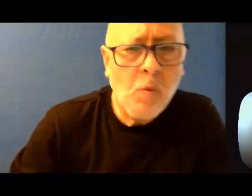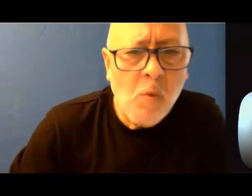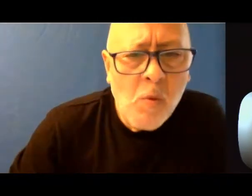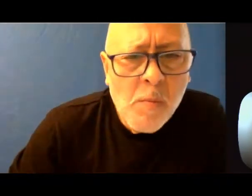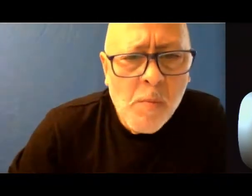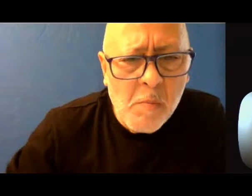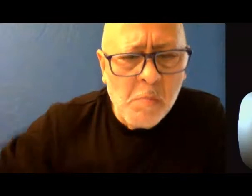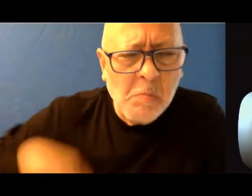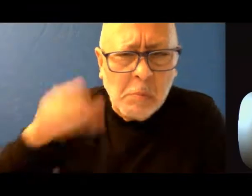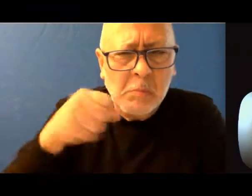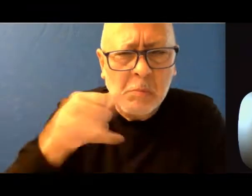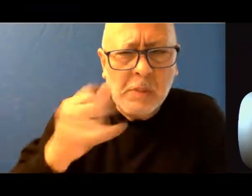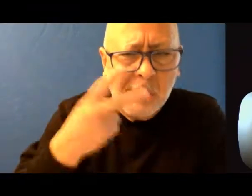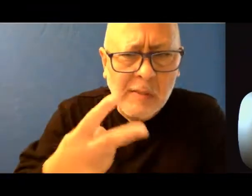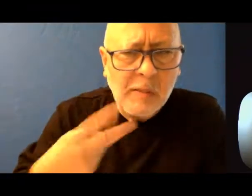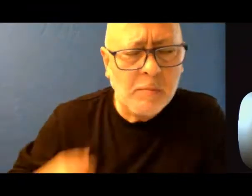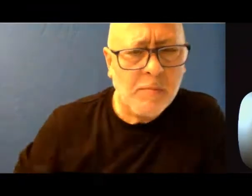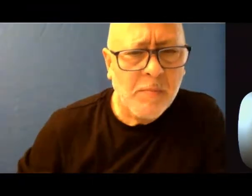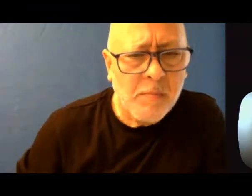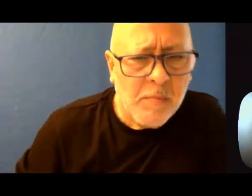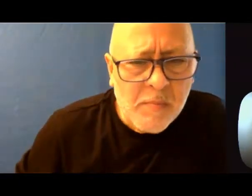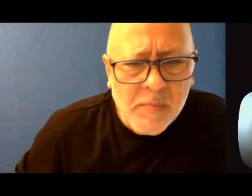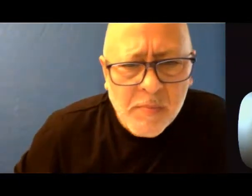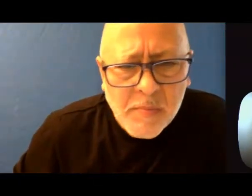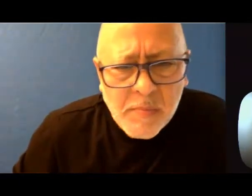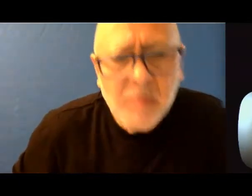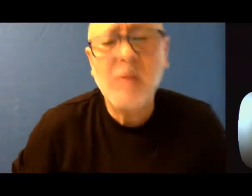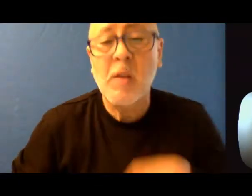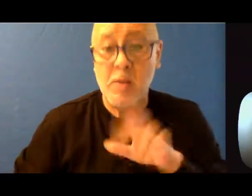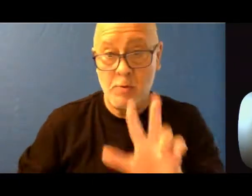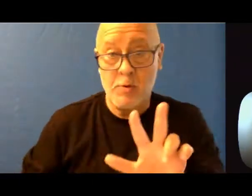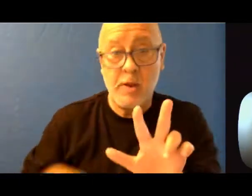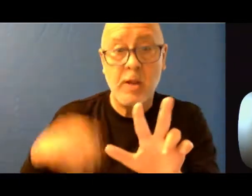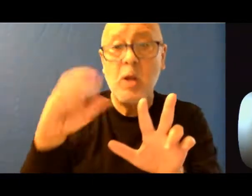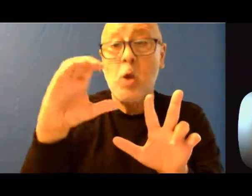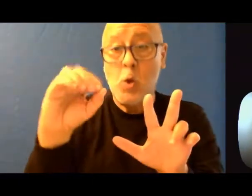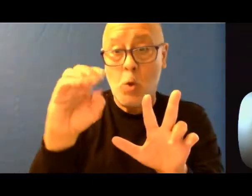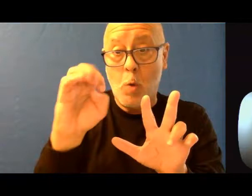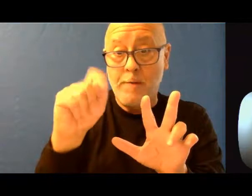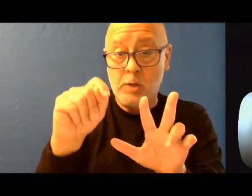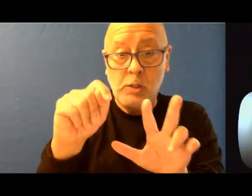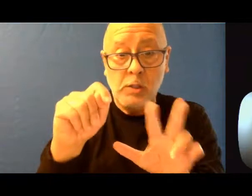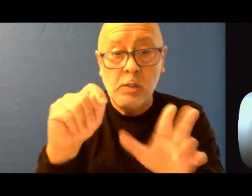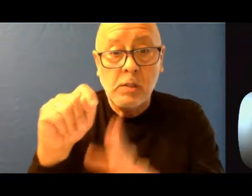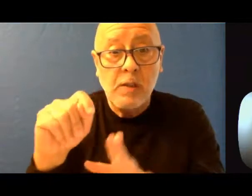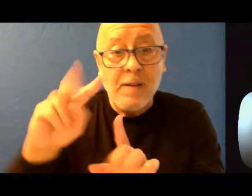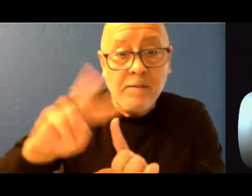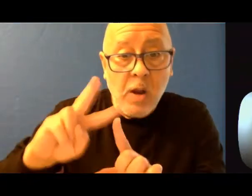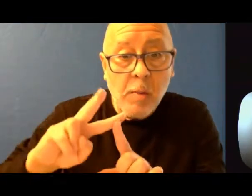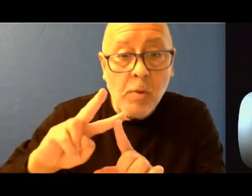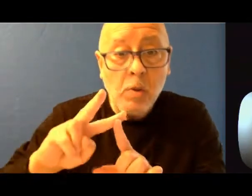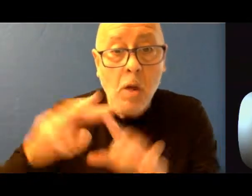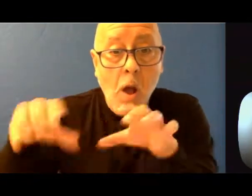it's fine. So I still have a coefficient, I have a variable, I have an operation,